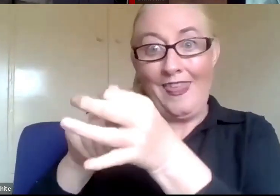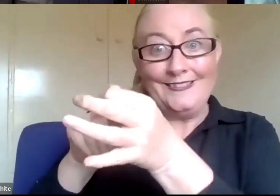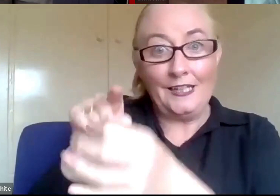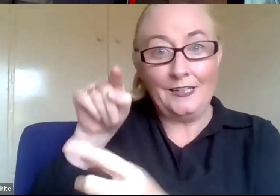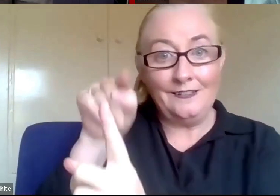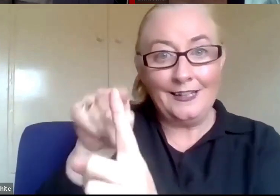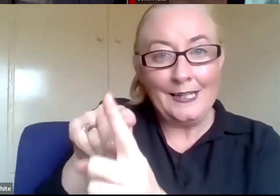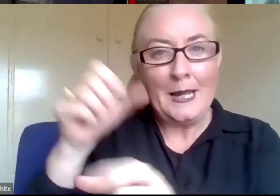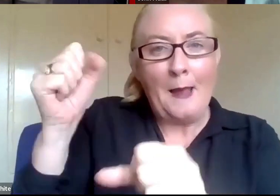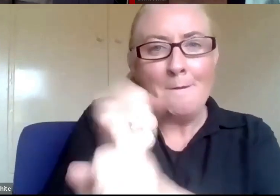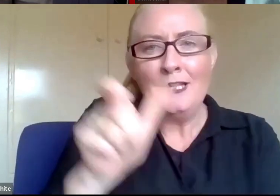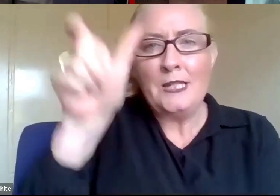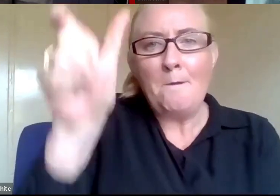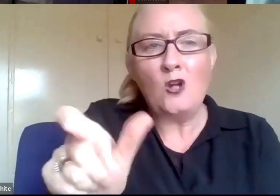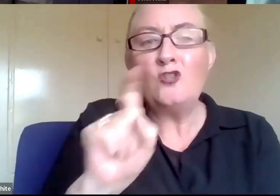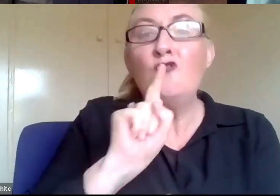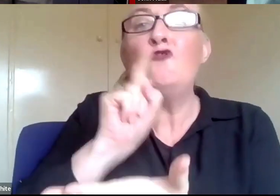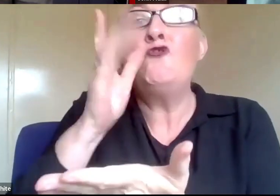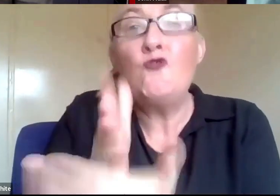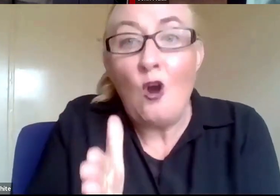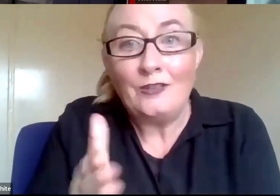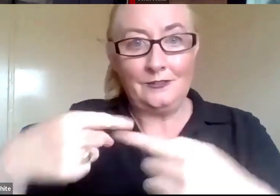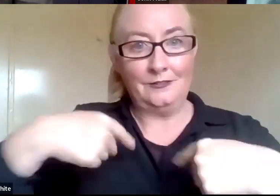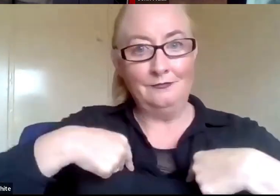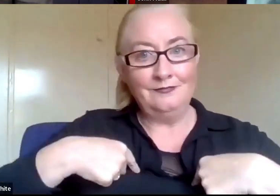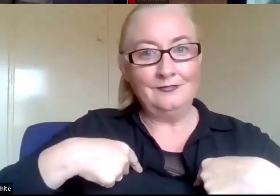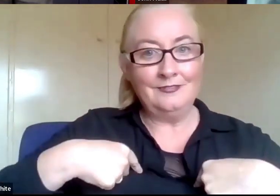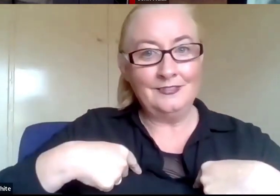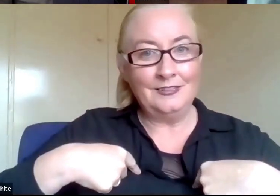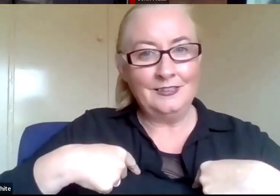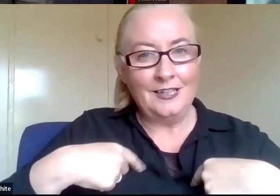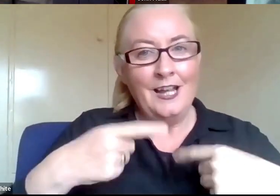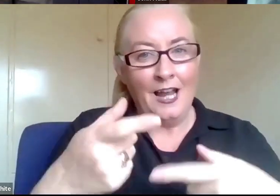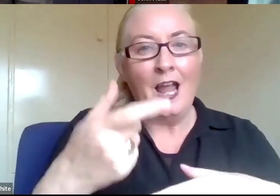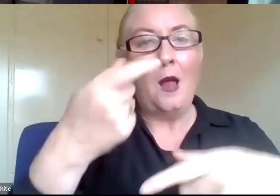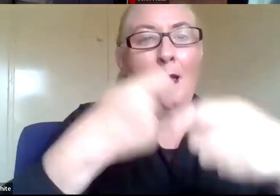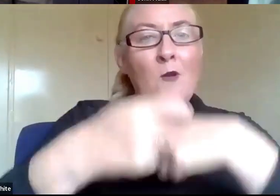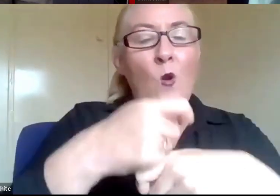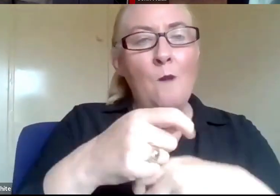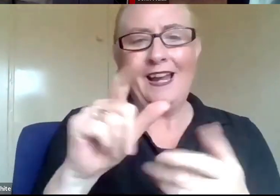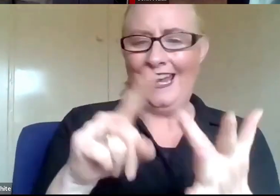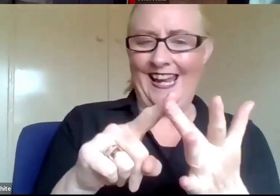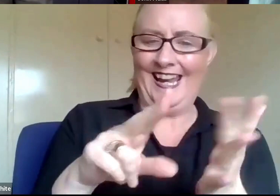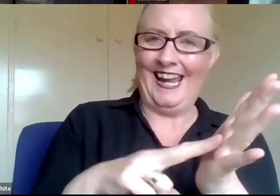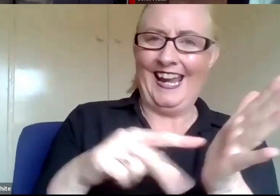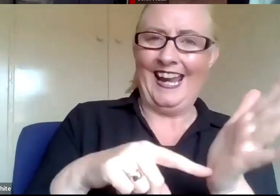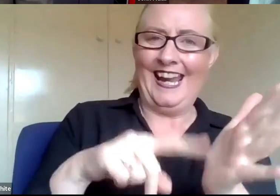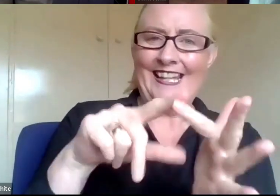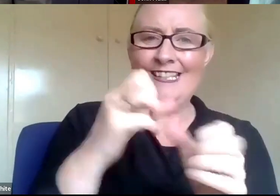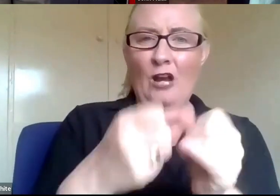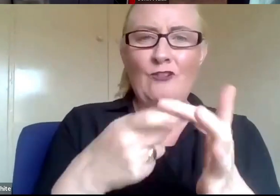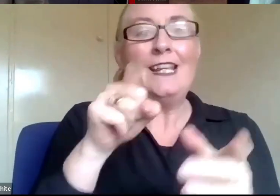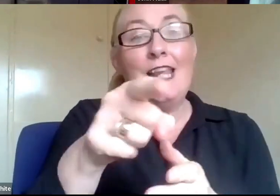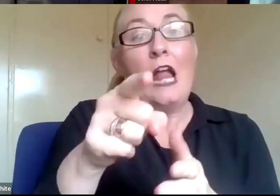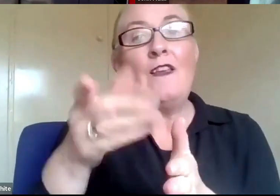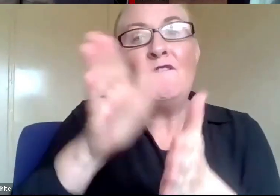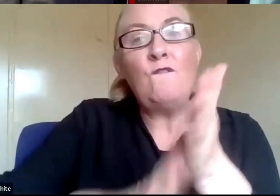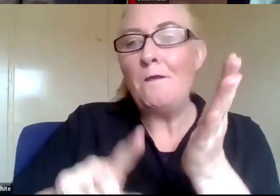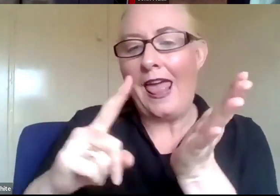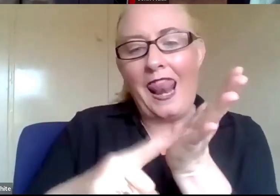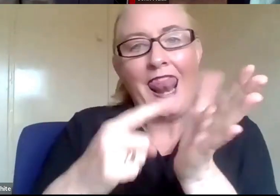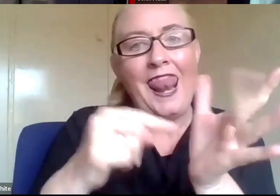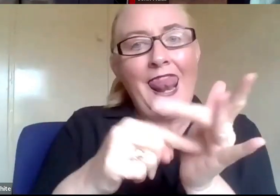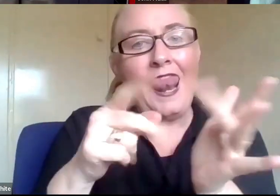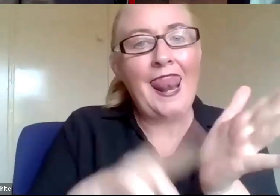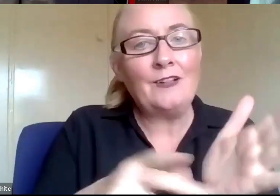word integer, whole. It means a completeness, but it also means adherence